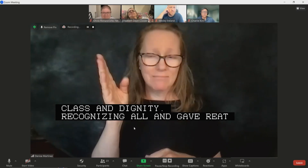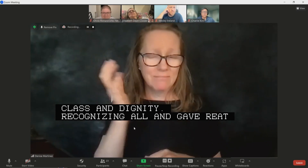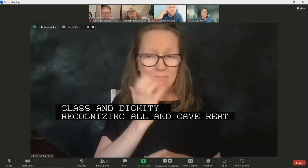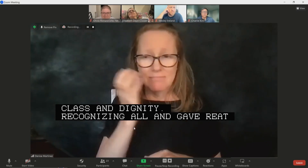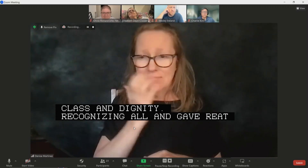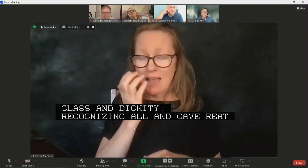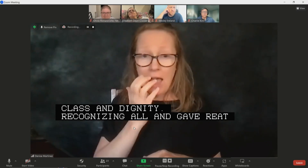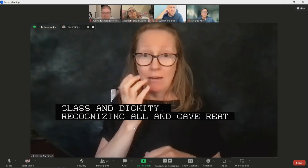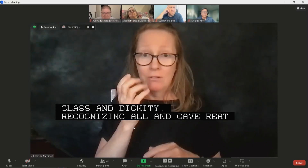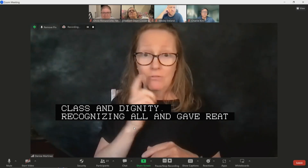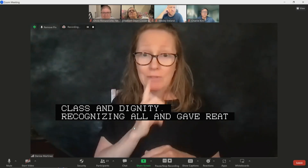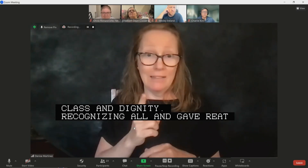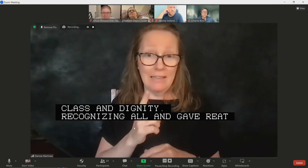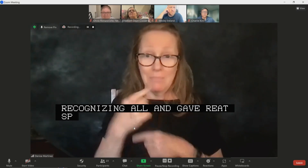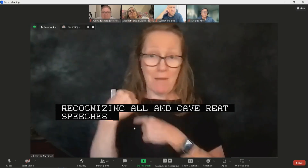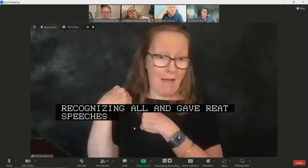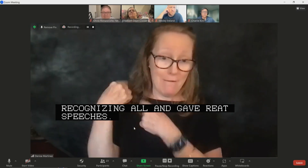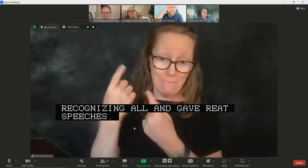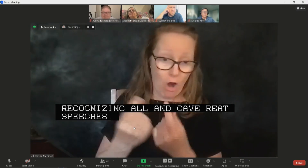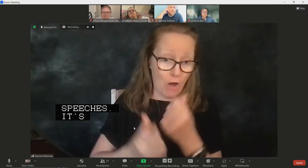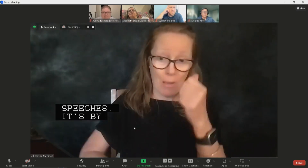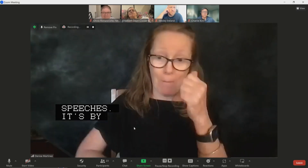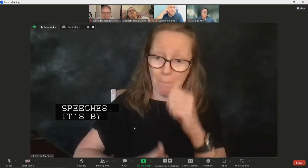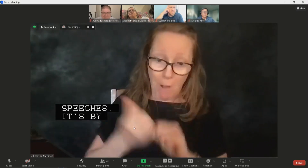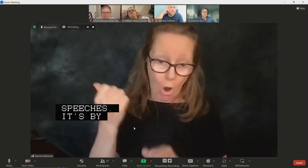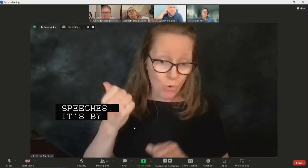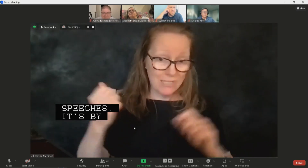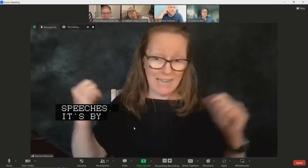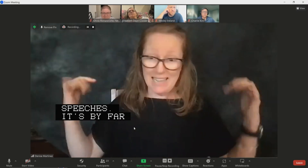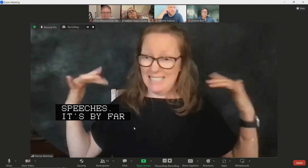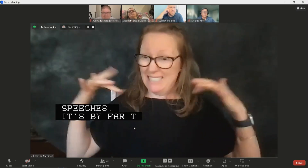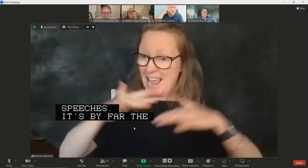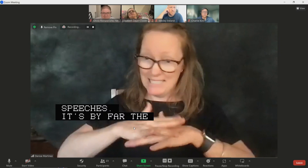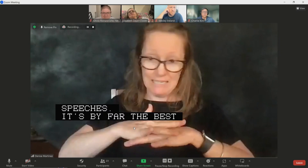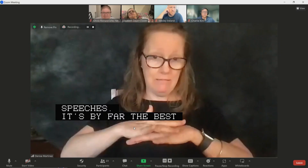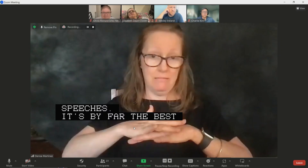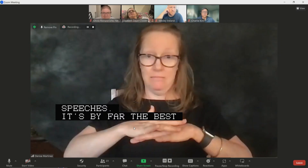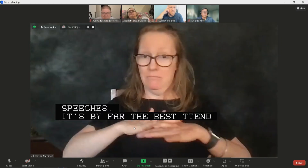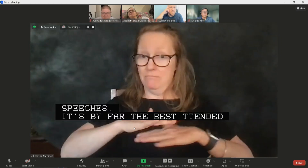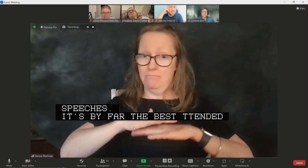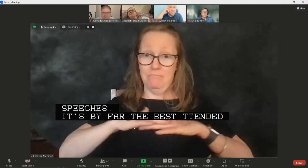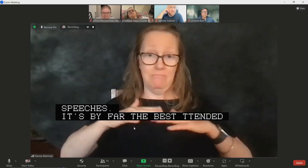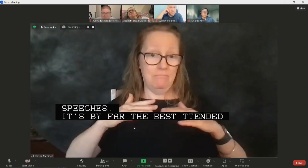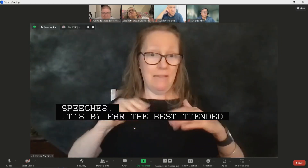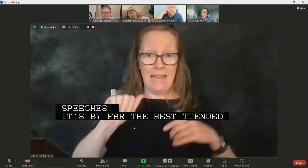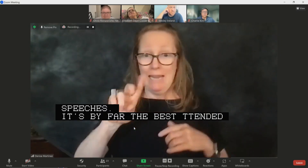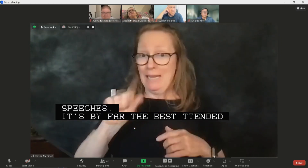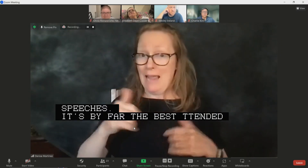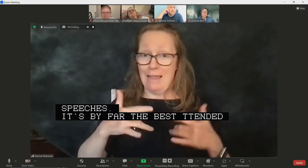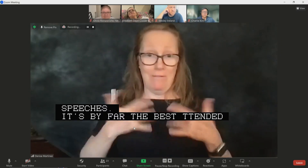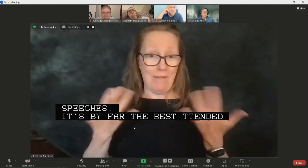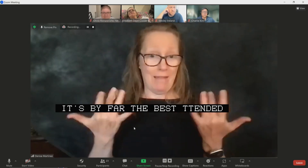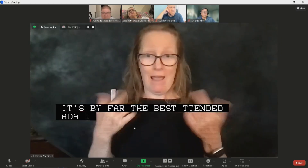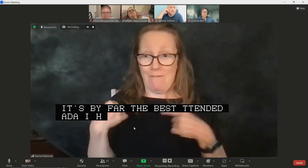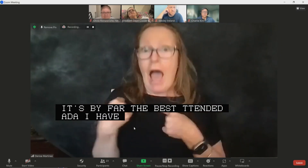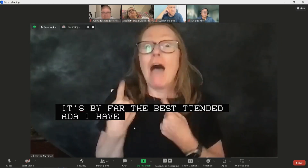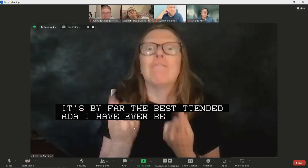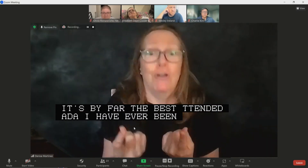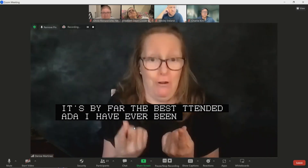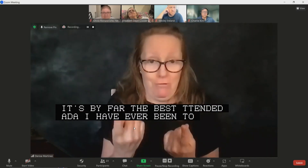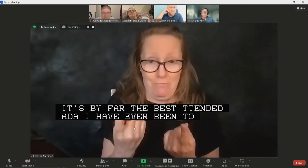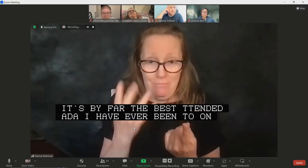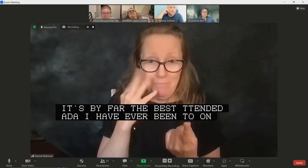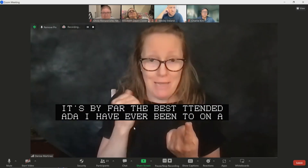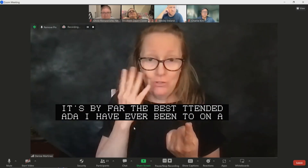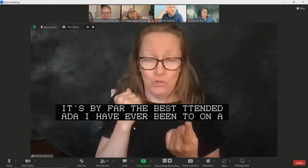most attended ADA event I've ever been to. It's about on the city level and at City Hall Plaza. And it was